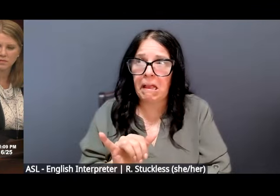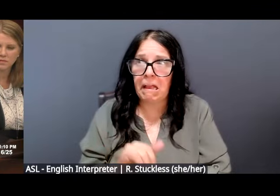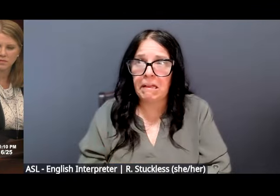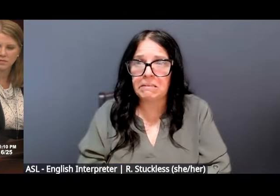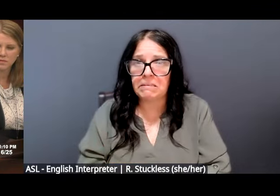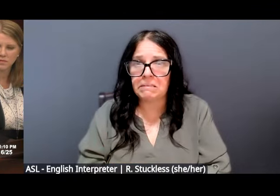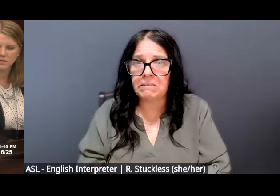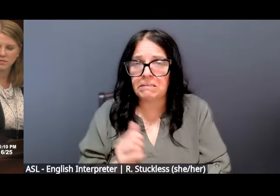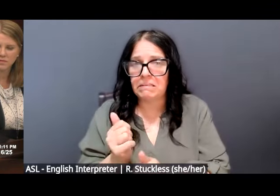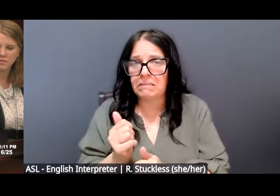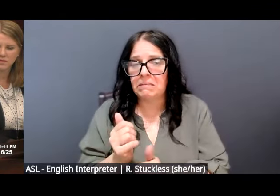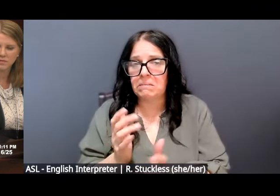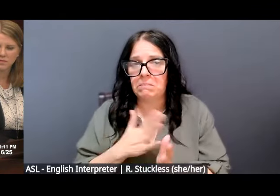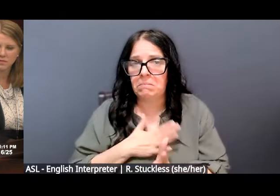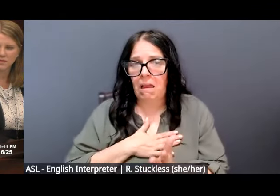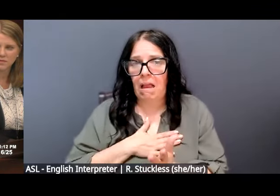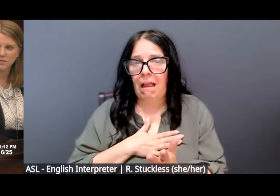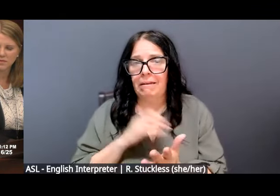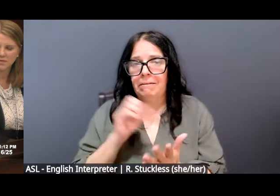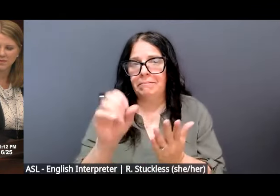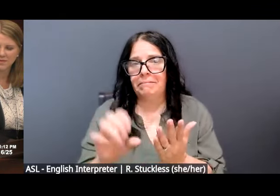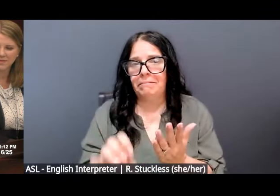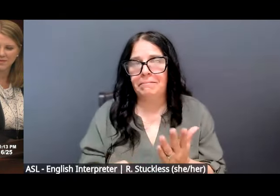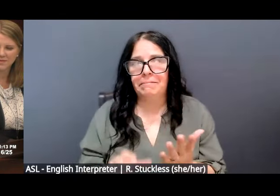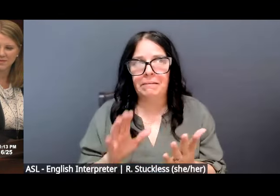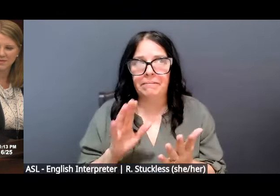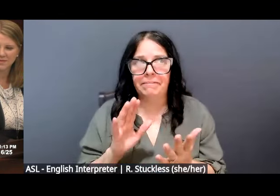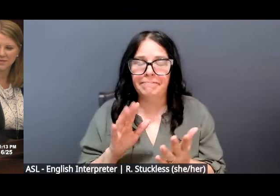everything on my list. I know that was also quite a bit.